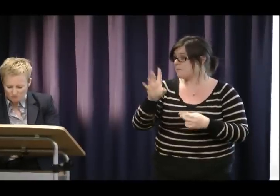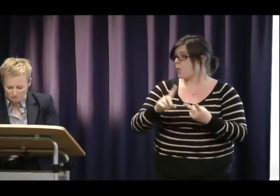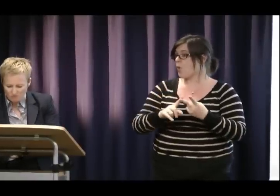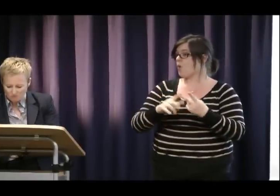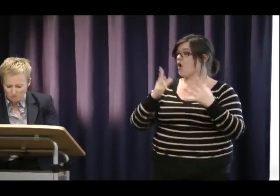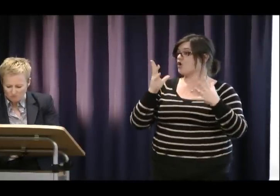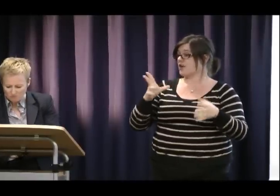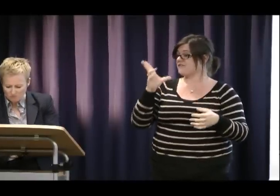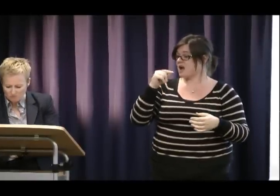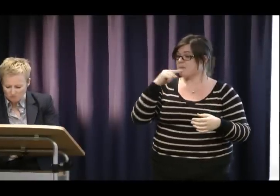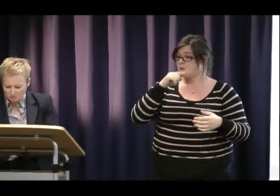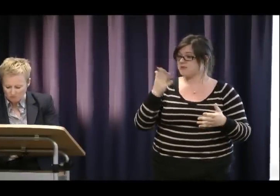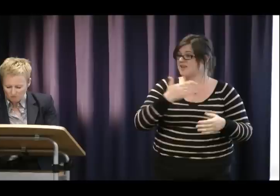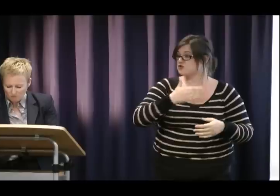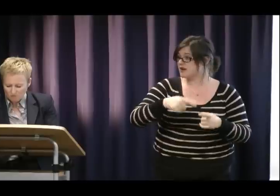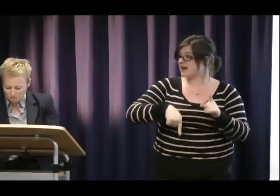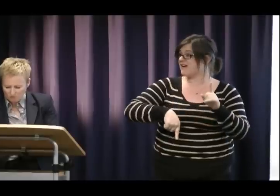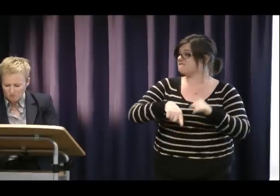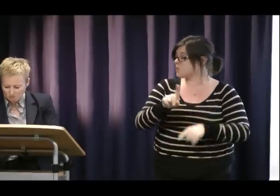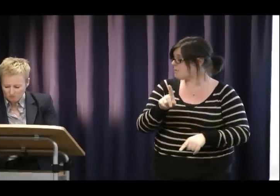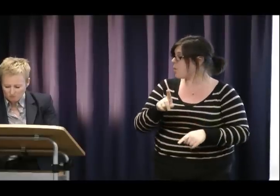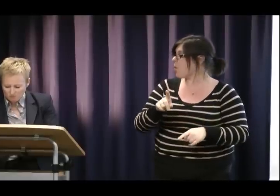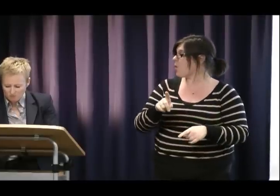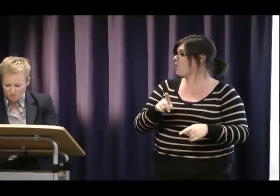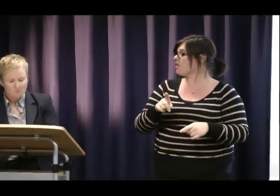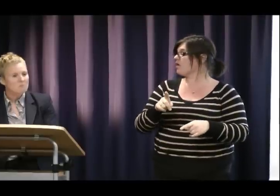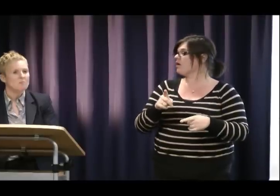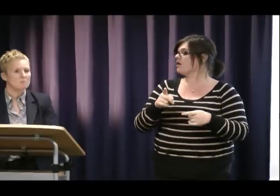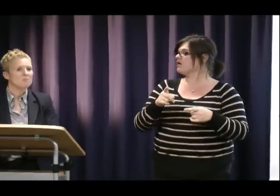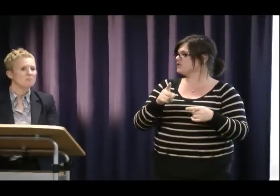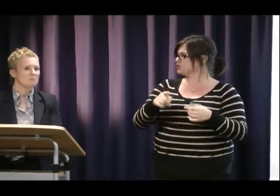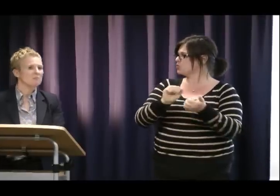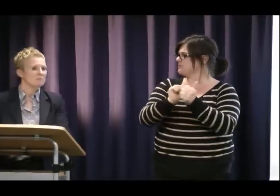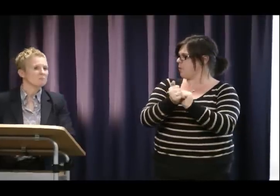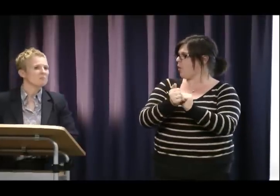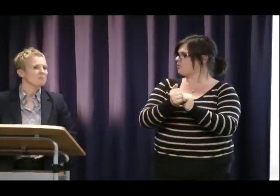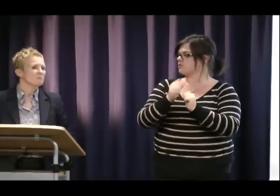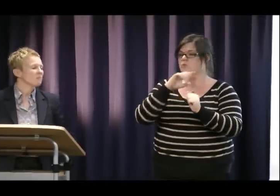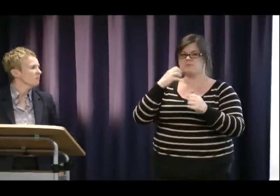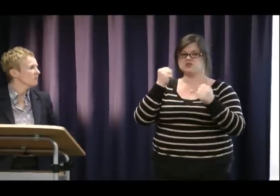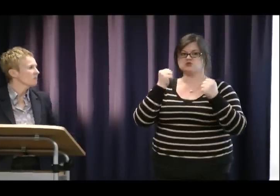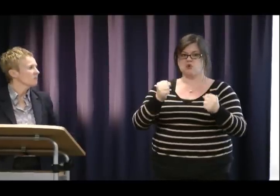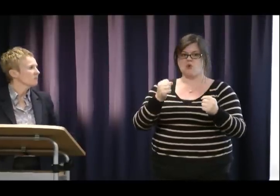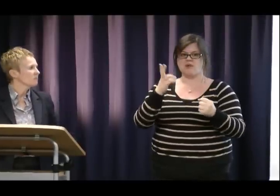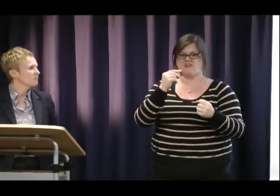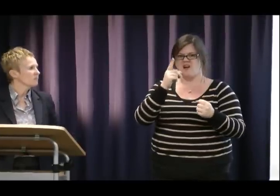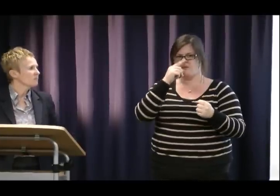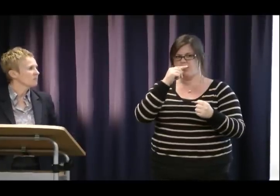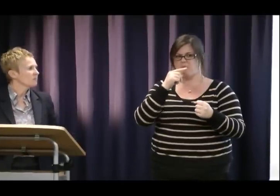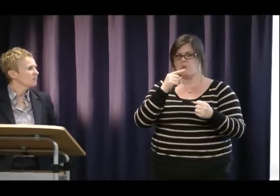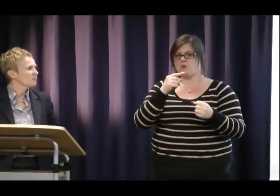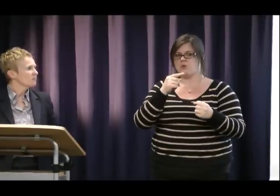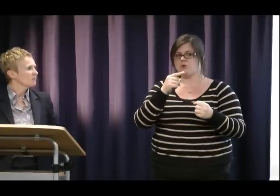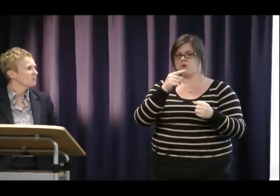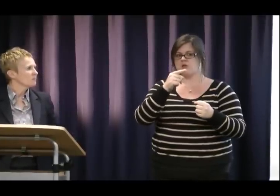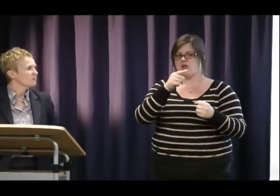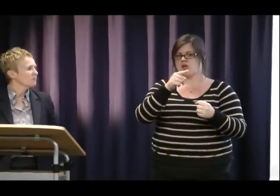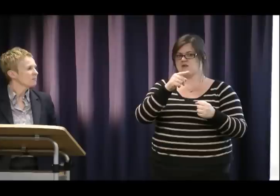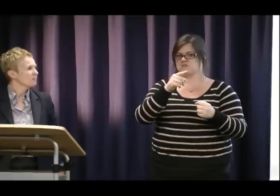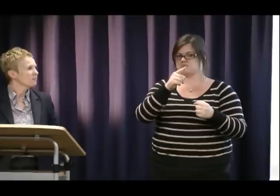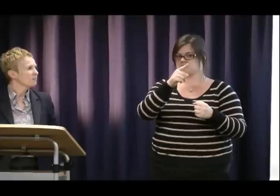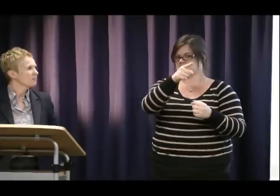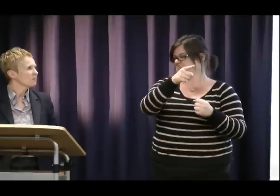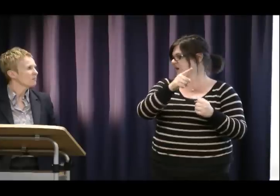young people go to the community centre for cricket, tennis, football, table tennis, and sport